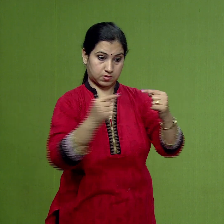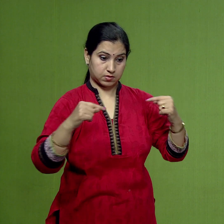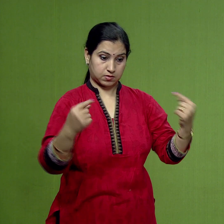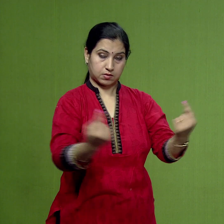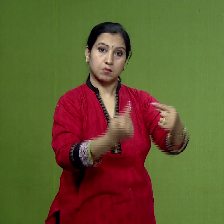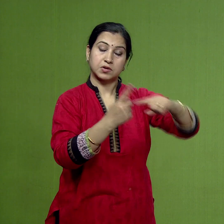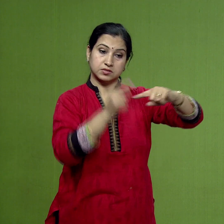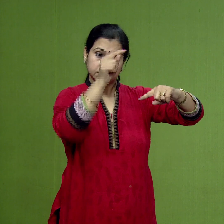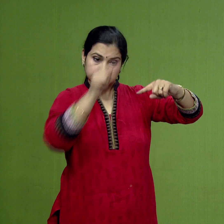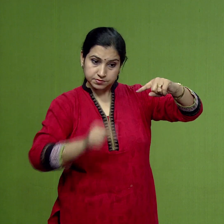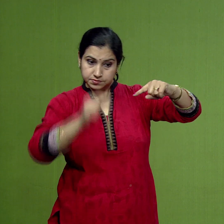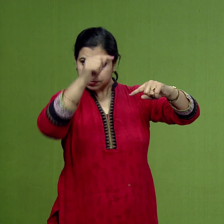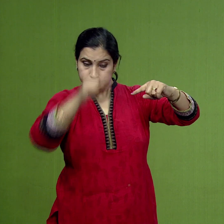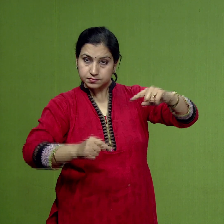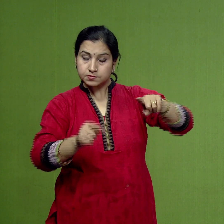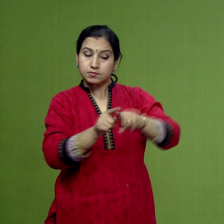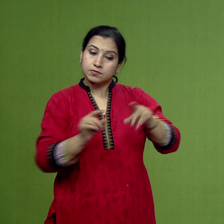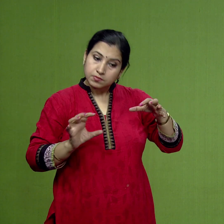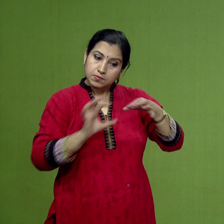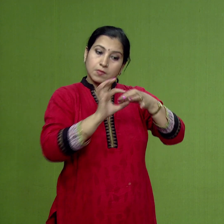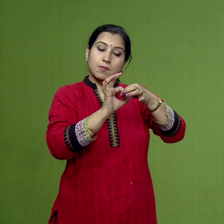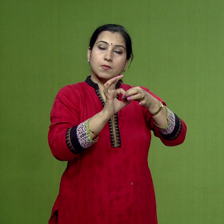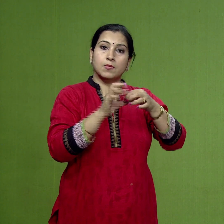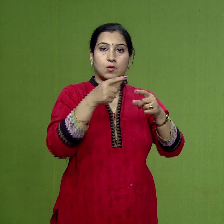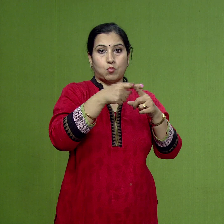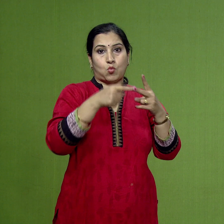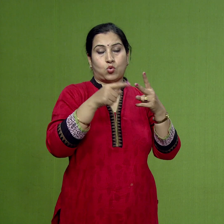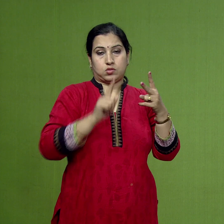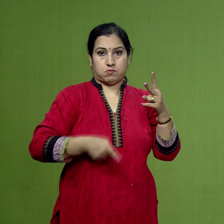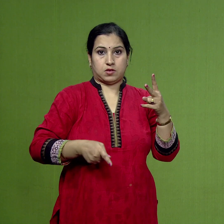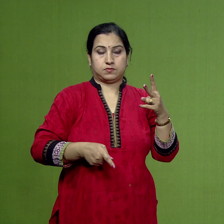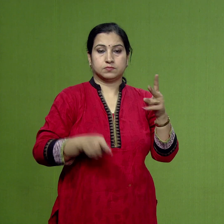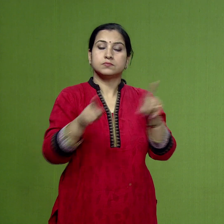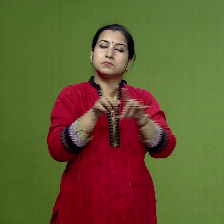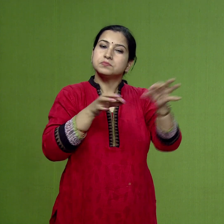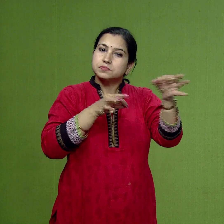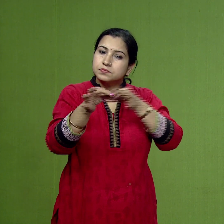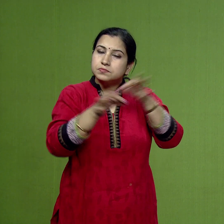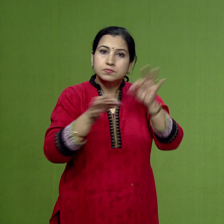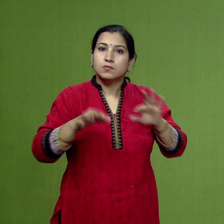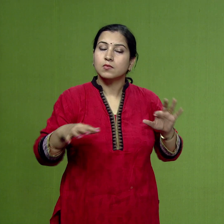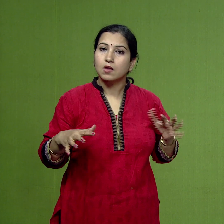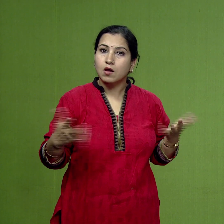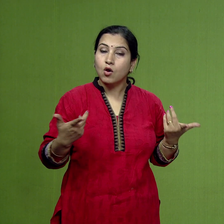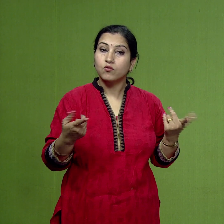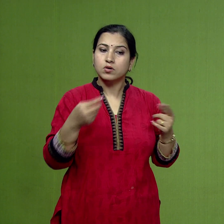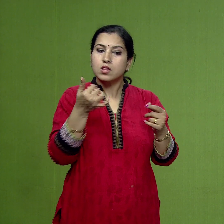are understood in reference to these two standard lines and are explained in terms of